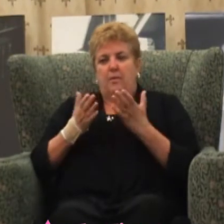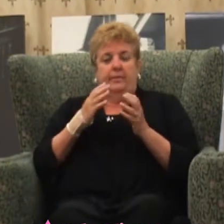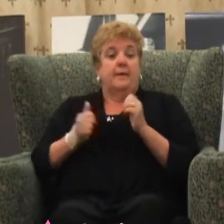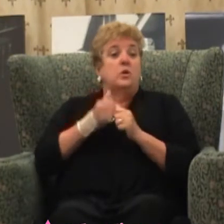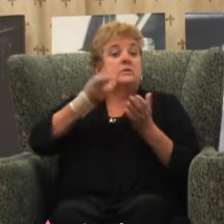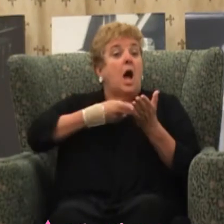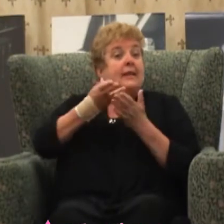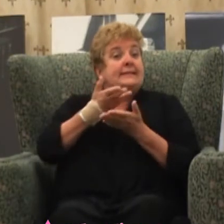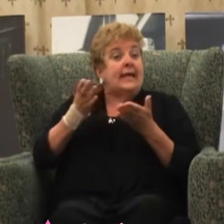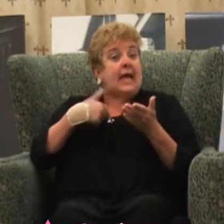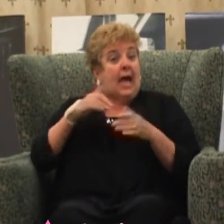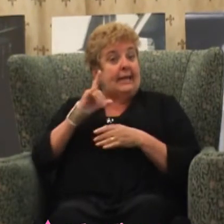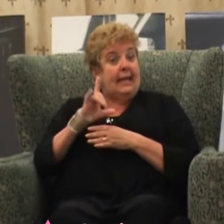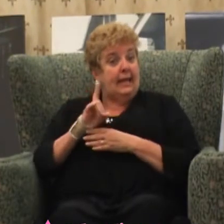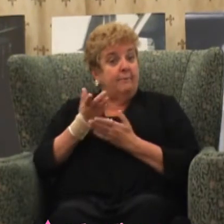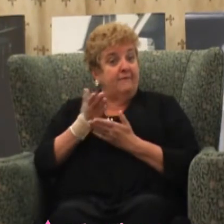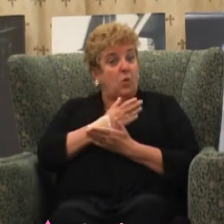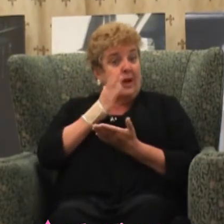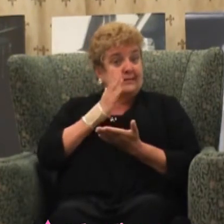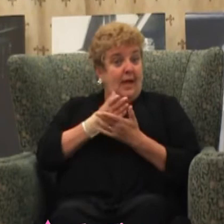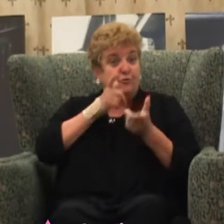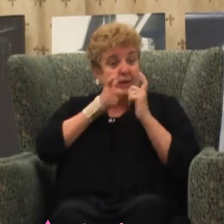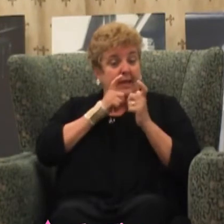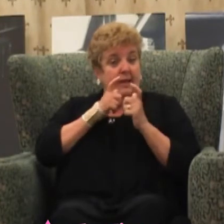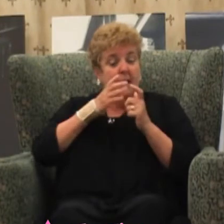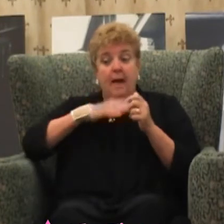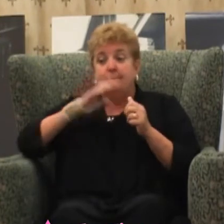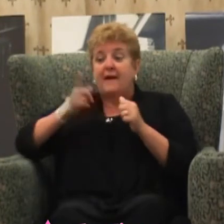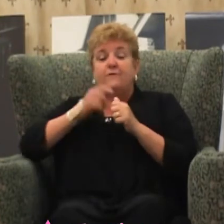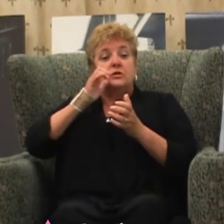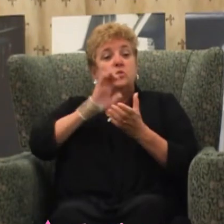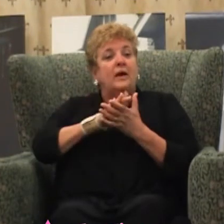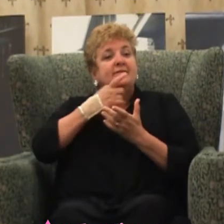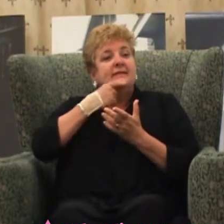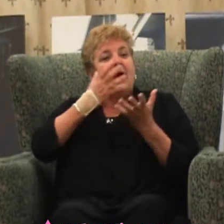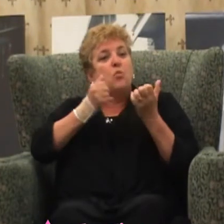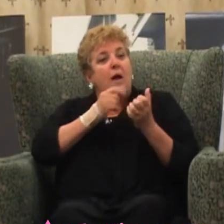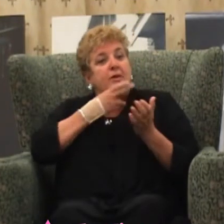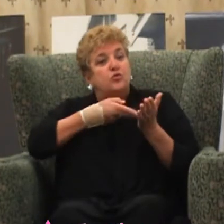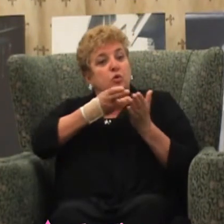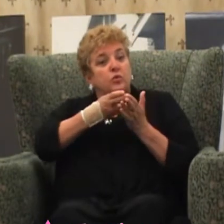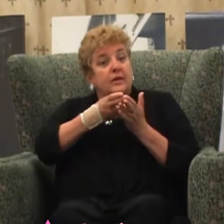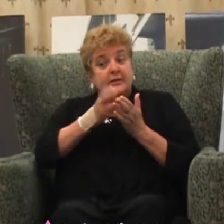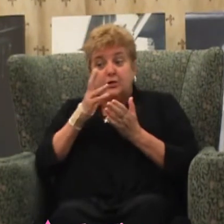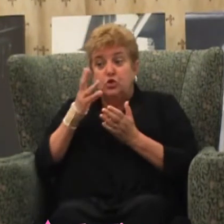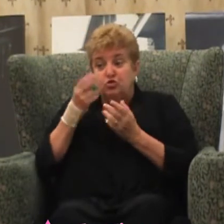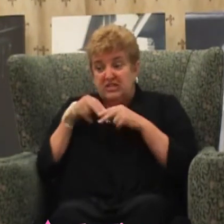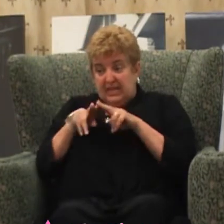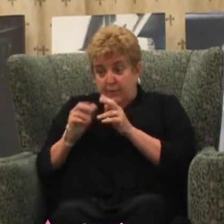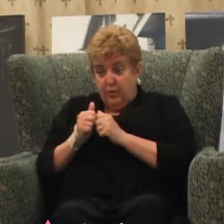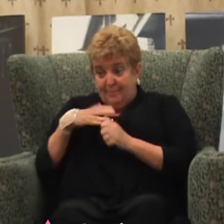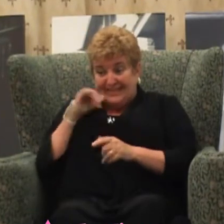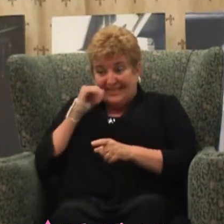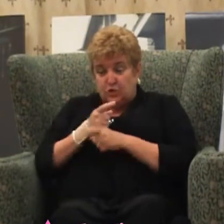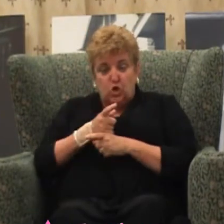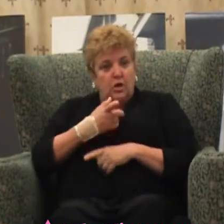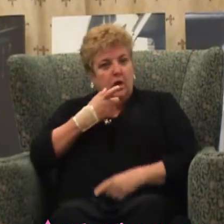ever did before I stopped drinking was my first wife said, "All right, Doug, I want the truth. Did you sleep with my sister?" And I said, "Not a